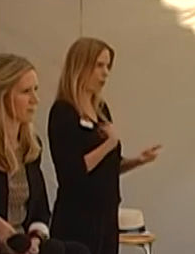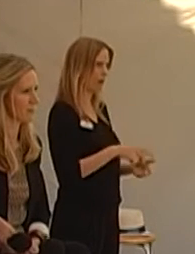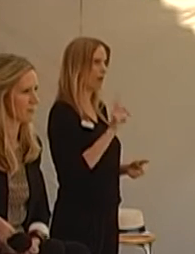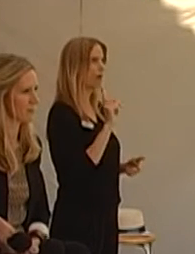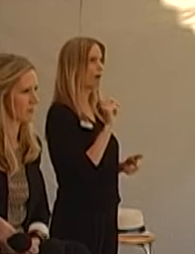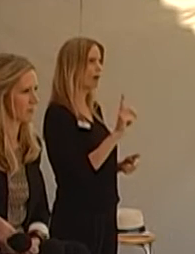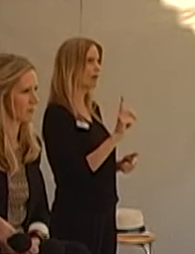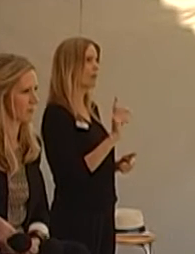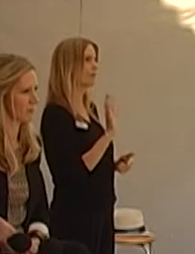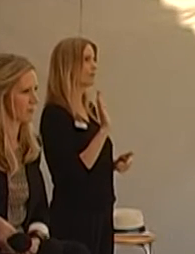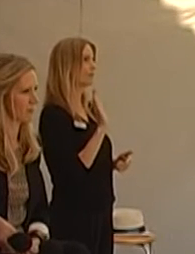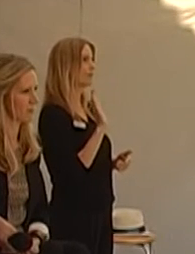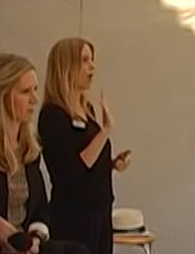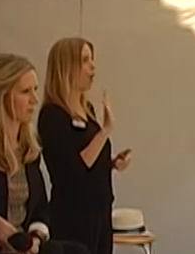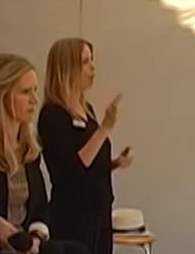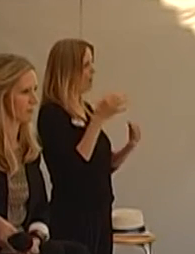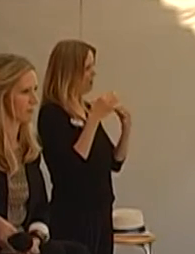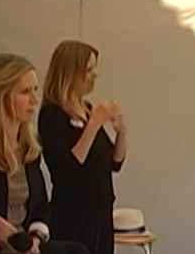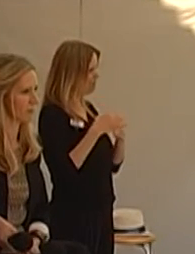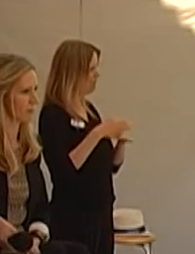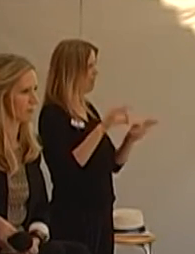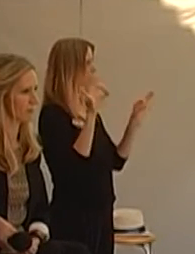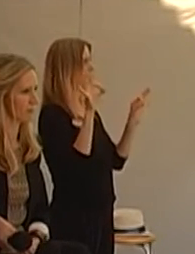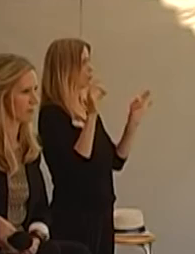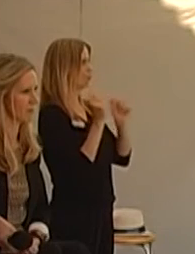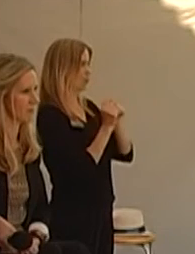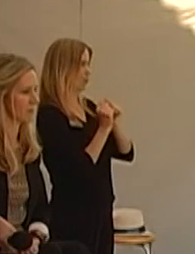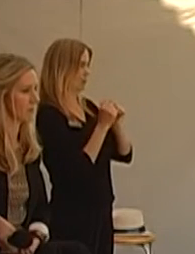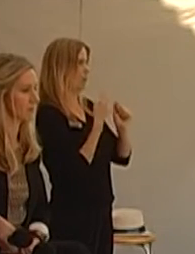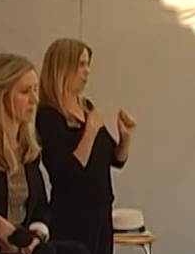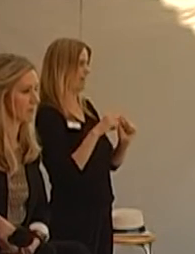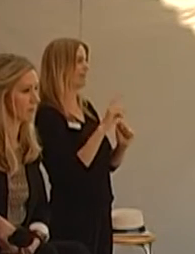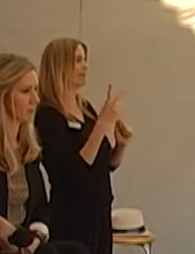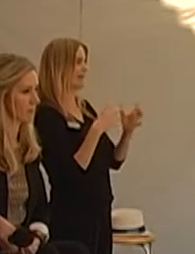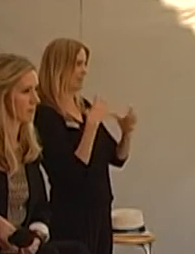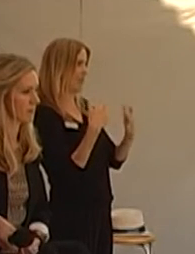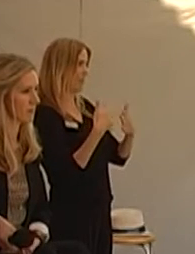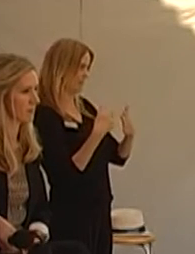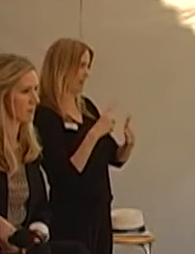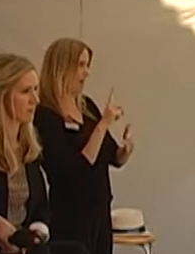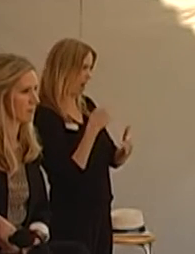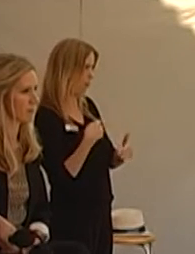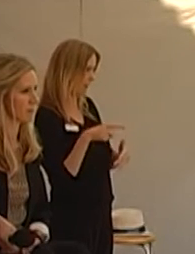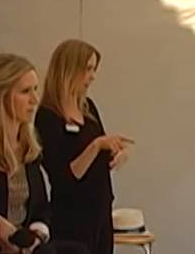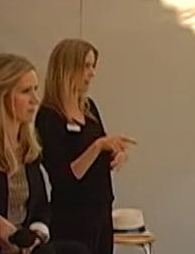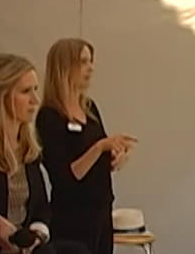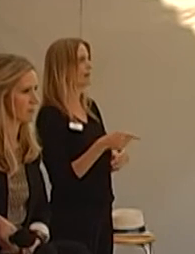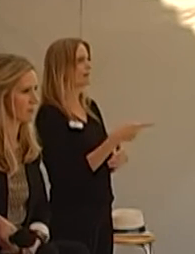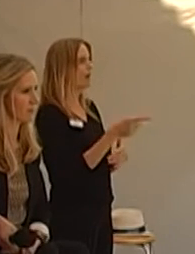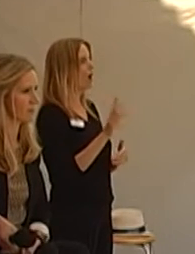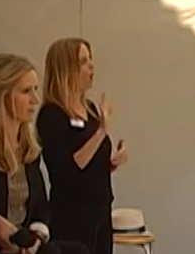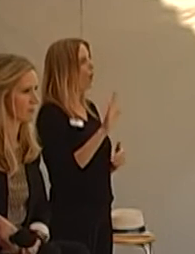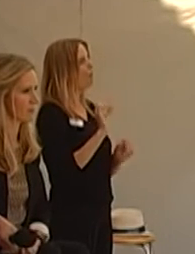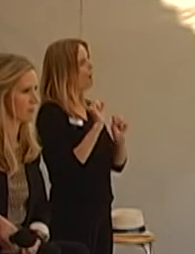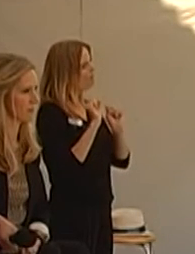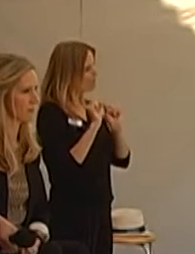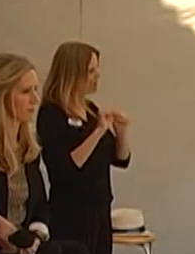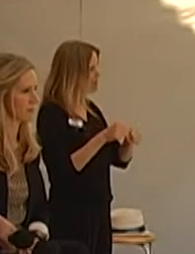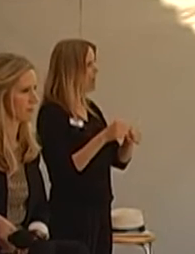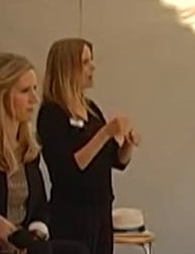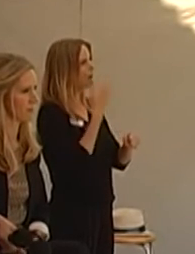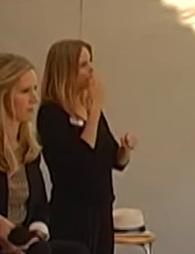their freedom during the Second World War. They had the ability to choose to be a Nordic